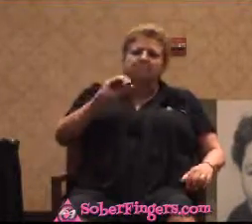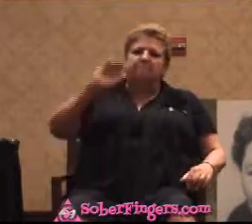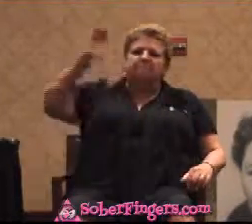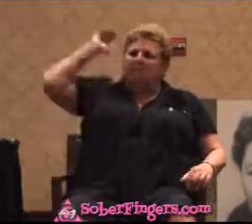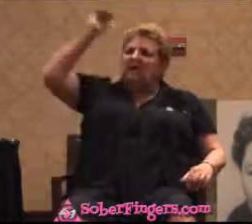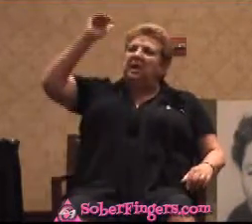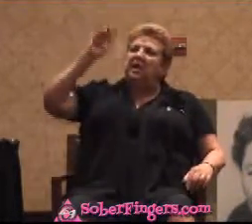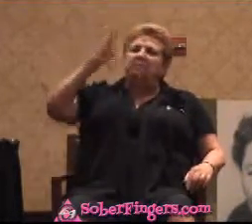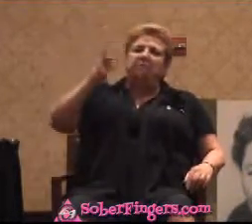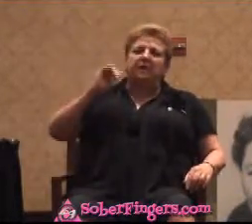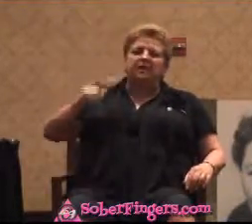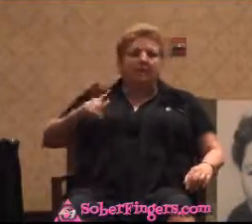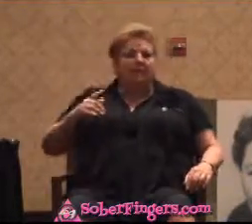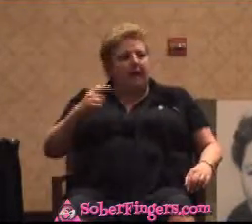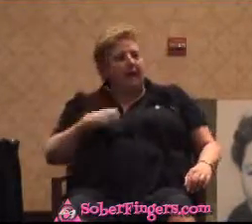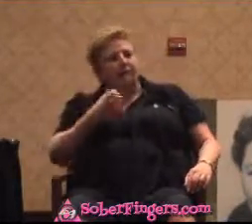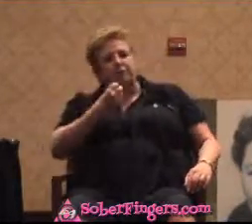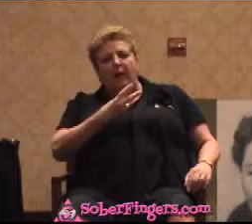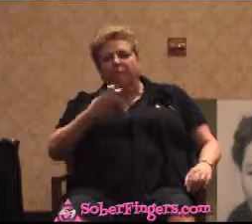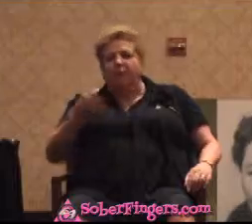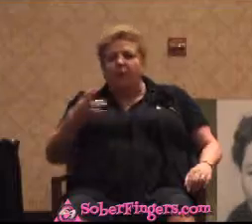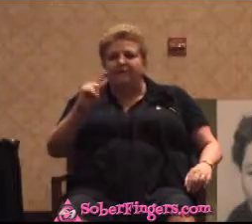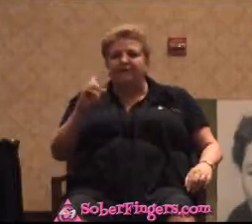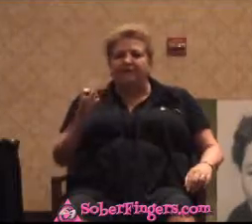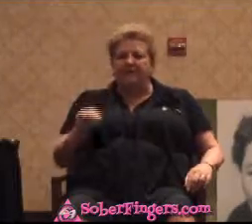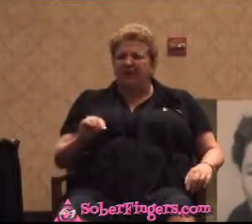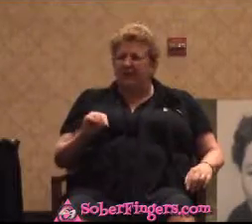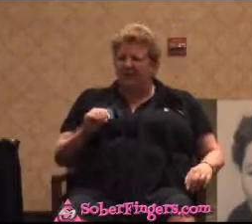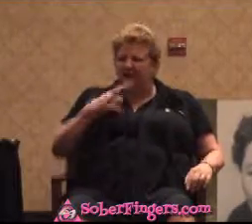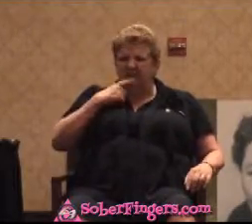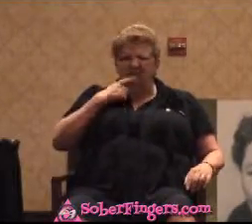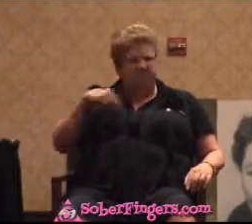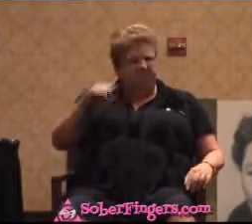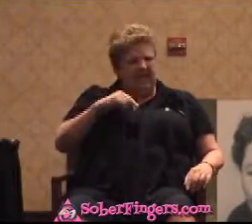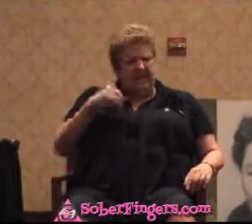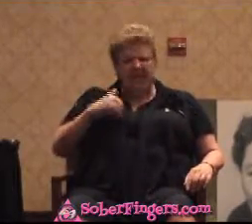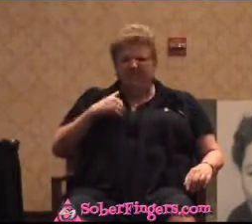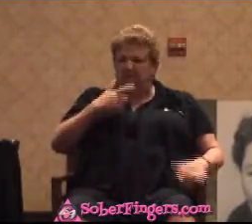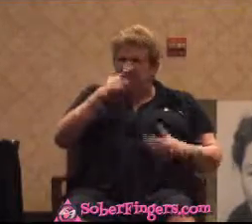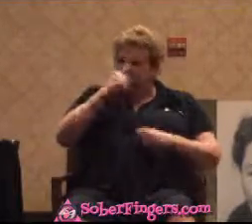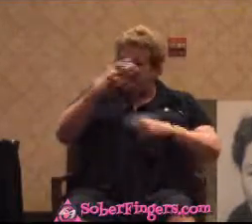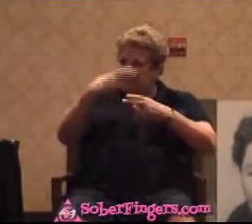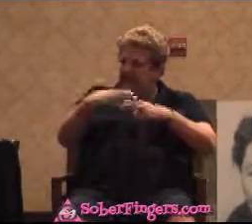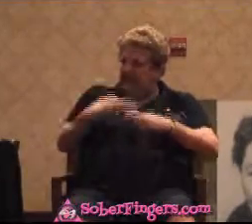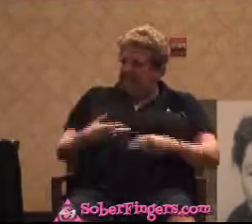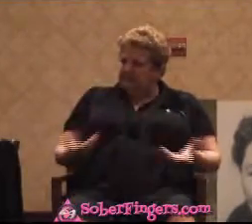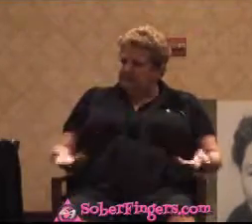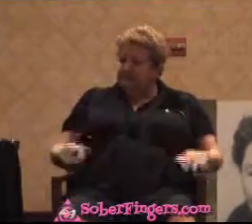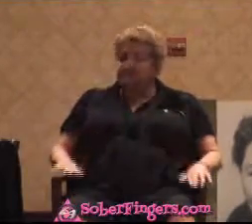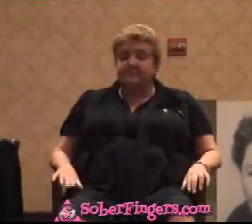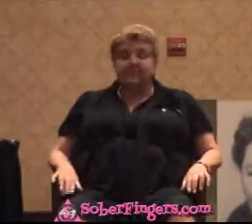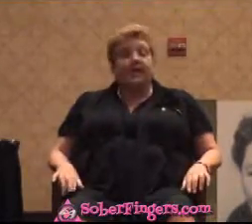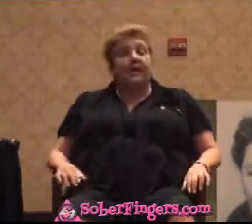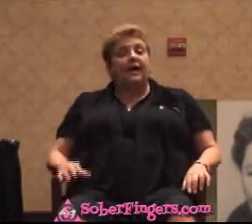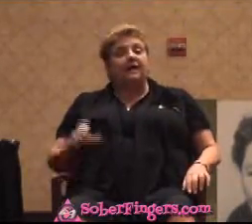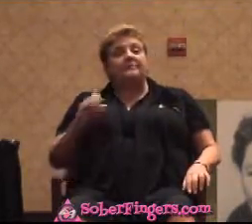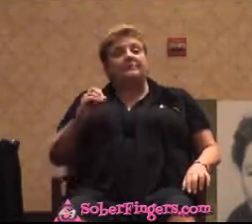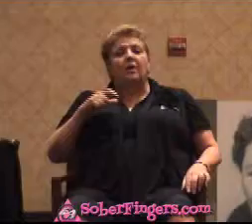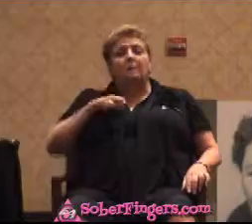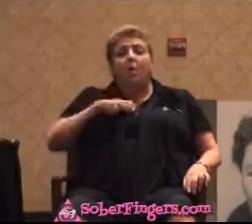I'm 12 Tom. And I said, well, they got some interesting nicknames. So I'm going up the steps, and all of a